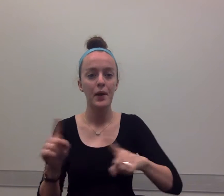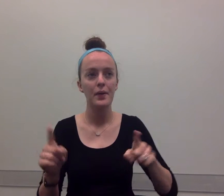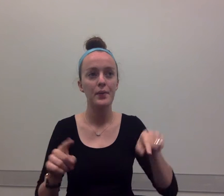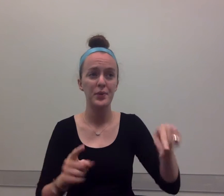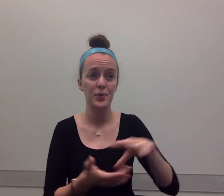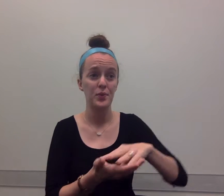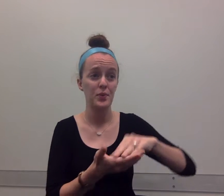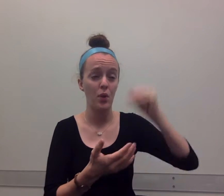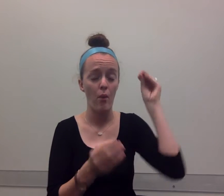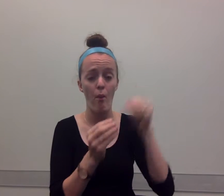than just law school.